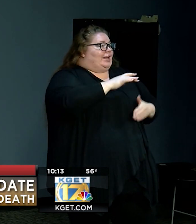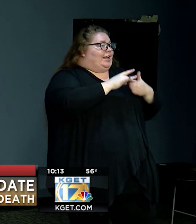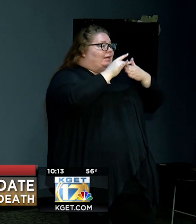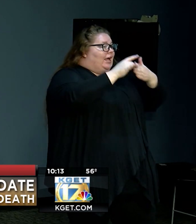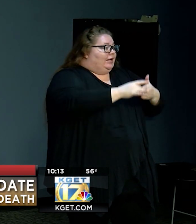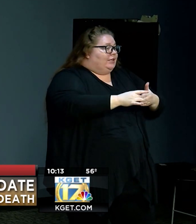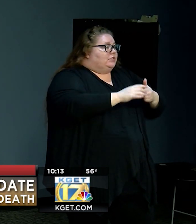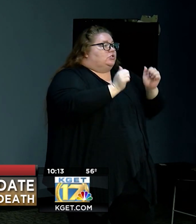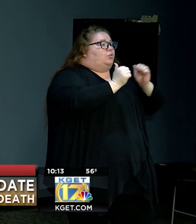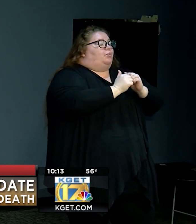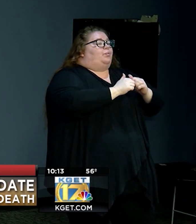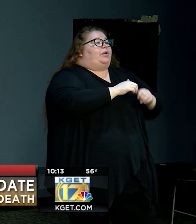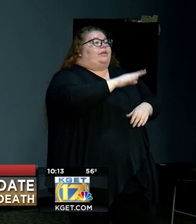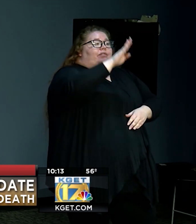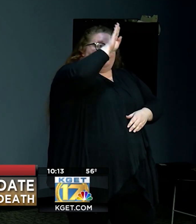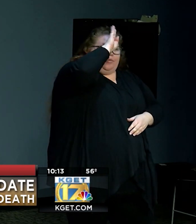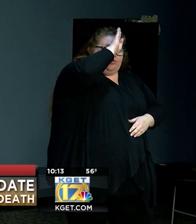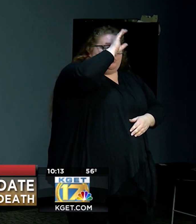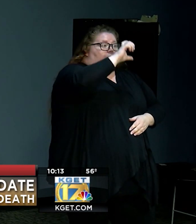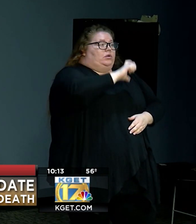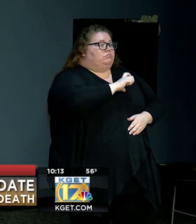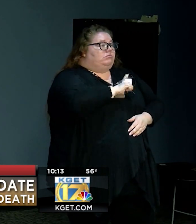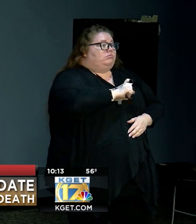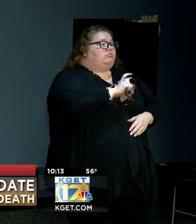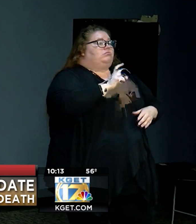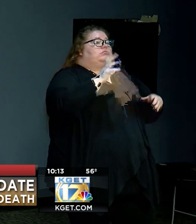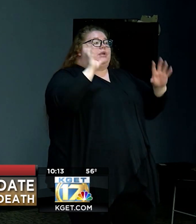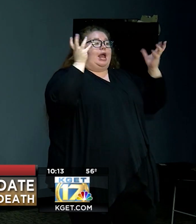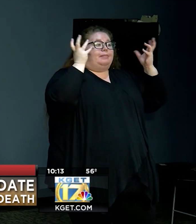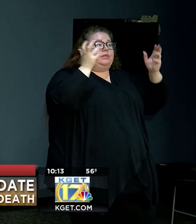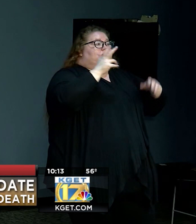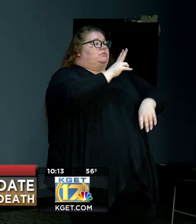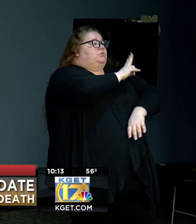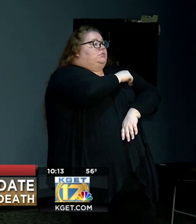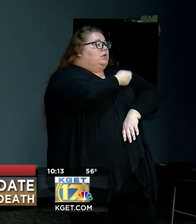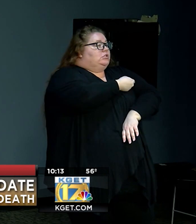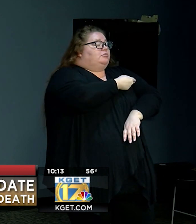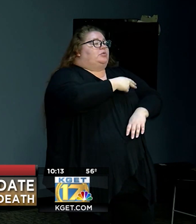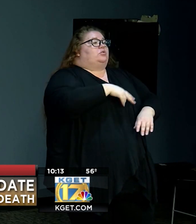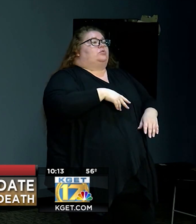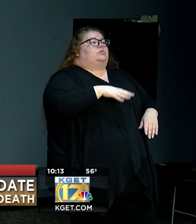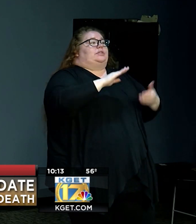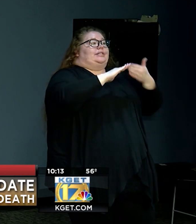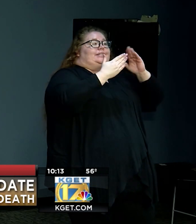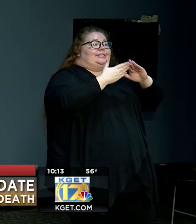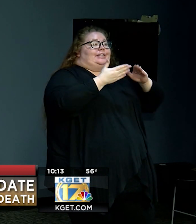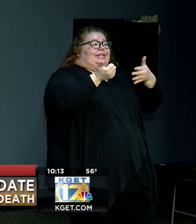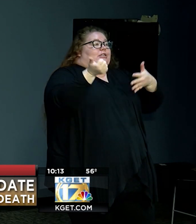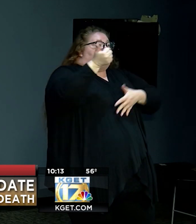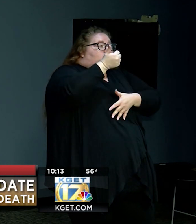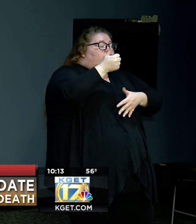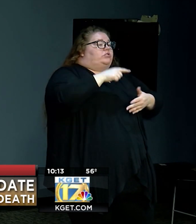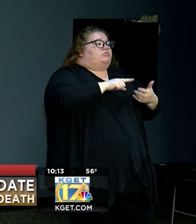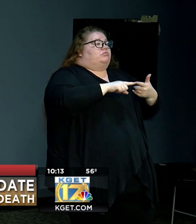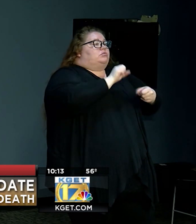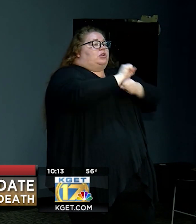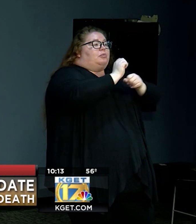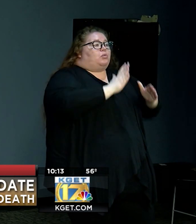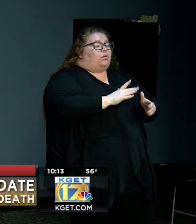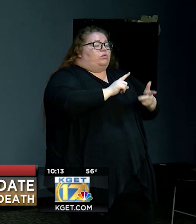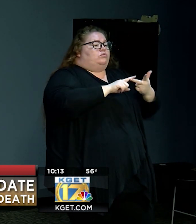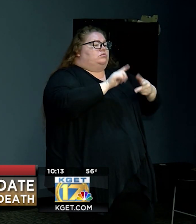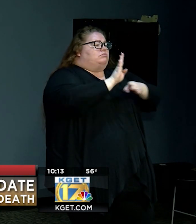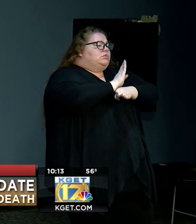first responders, for hospitals, for city administrators, for employers and